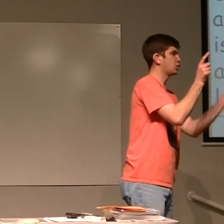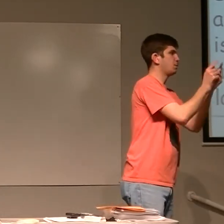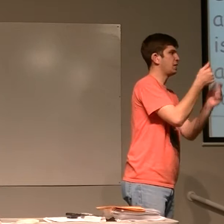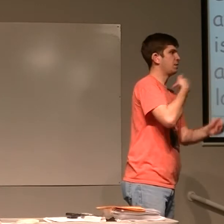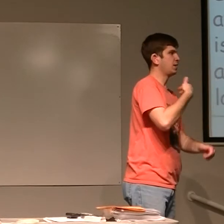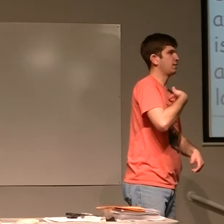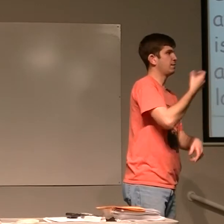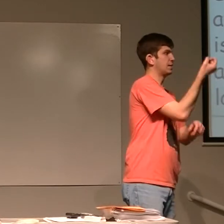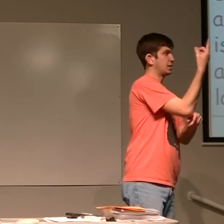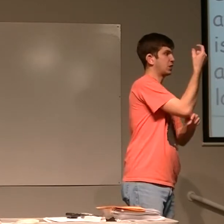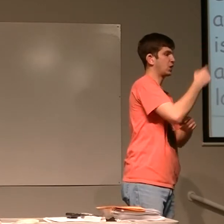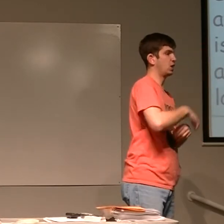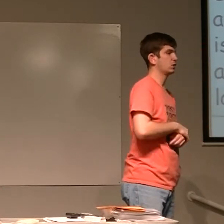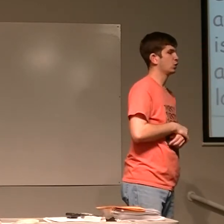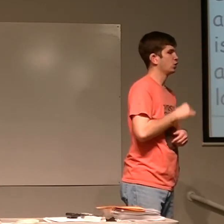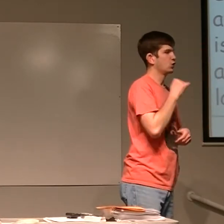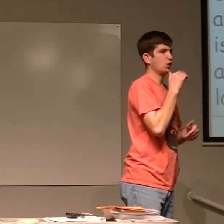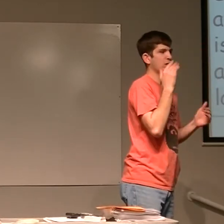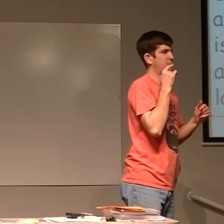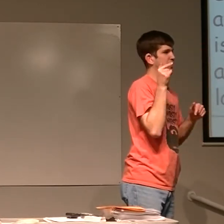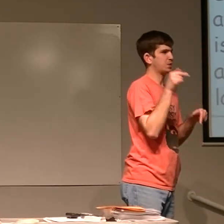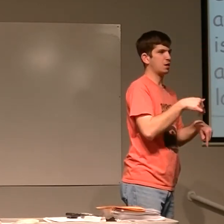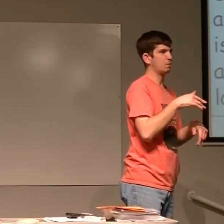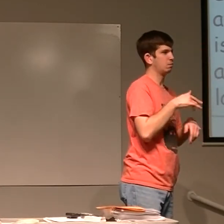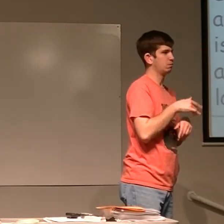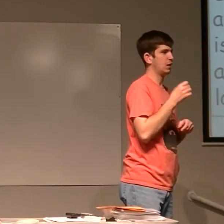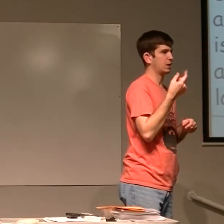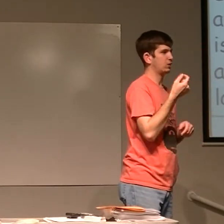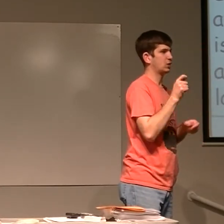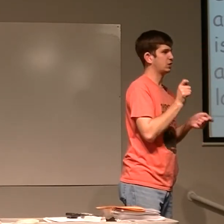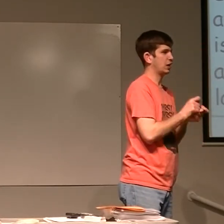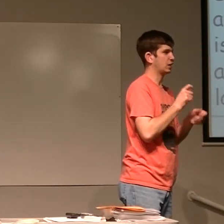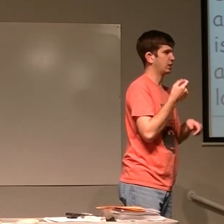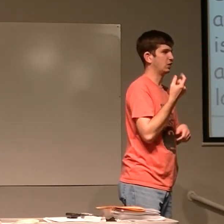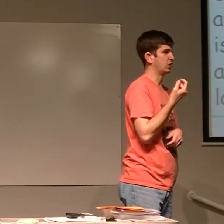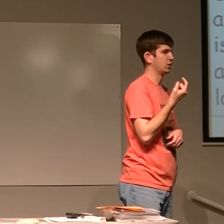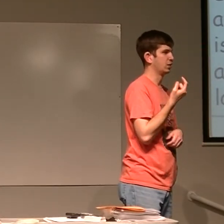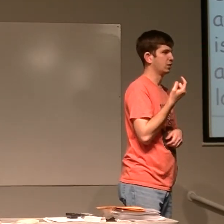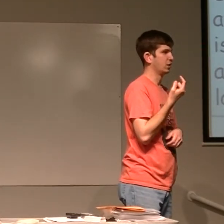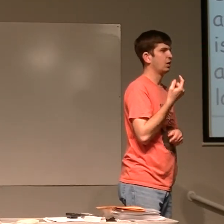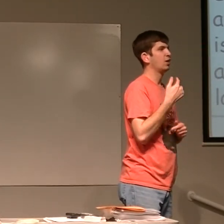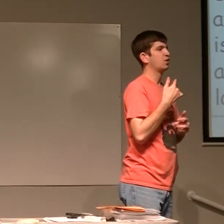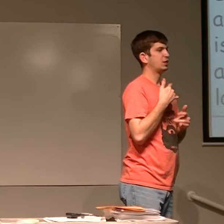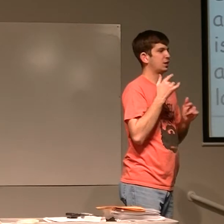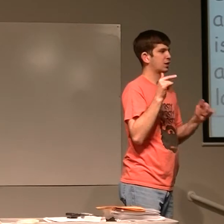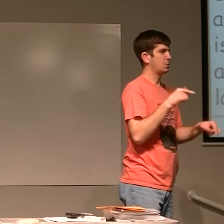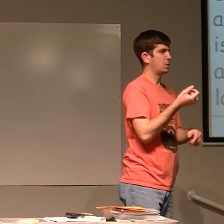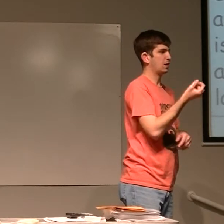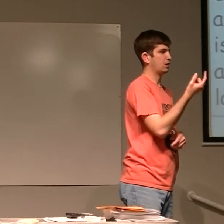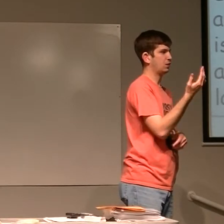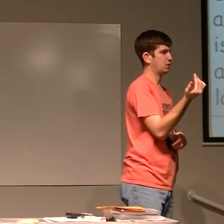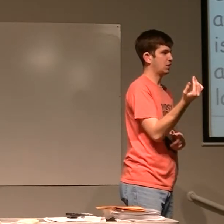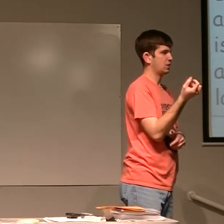meet me at 11 o'clock, don't expect them to come at 11, exactly 11. They tend to come about 11:15,